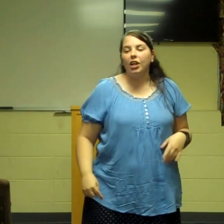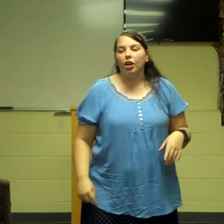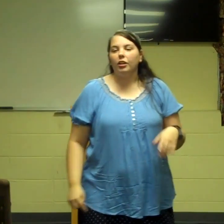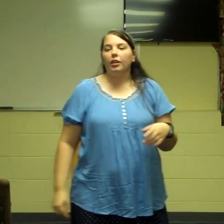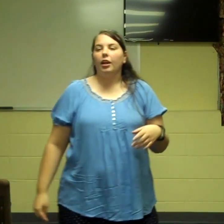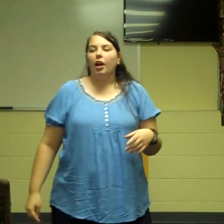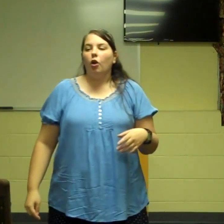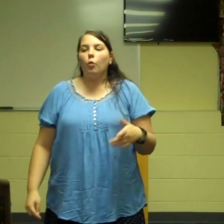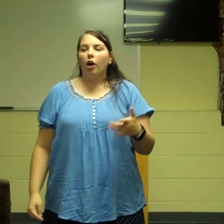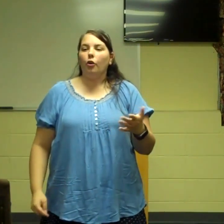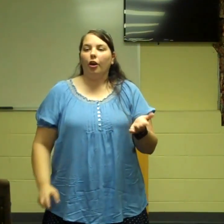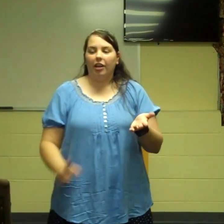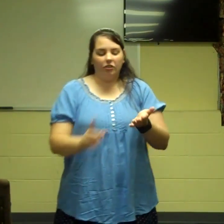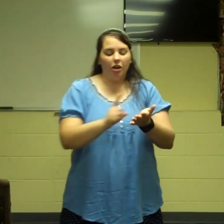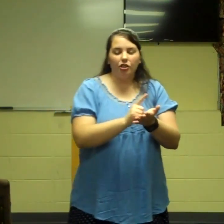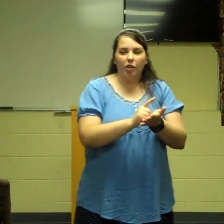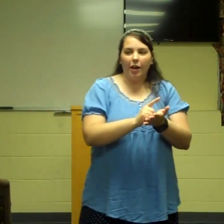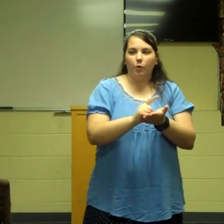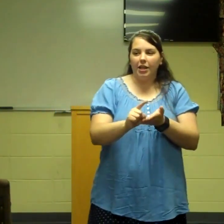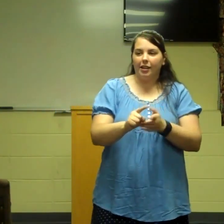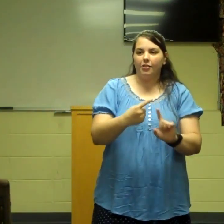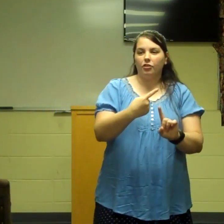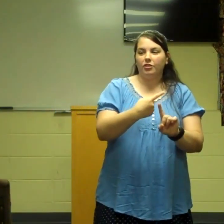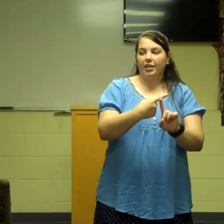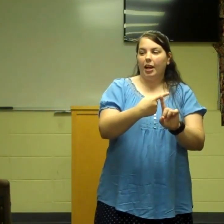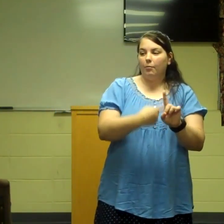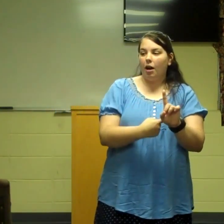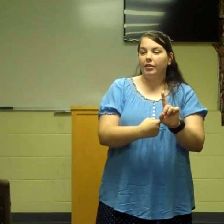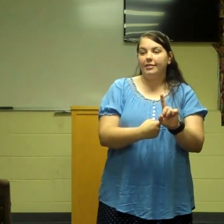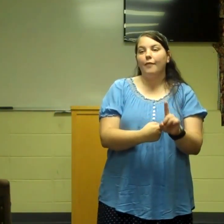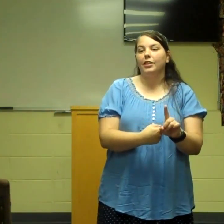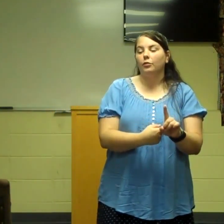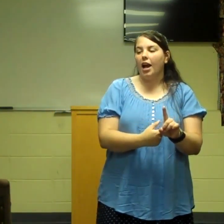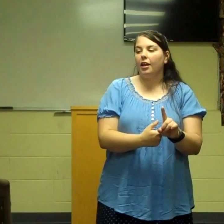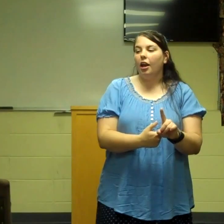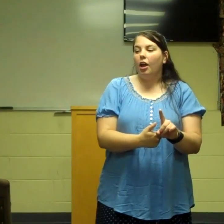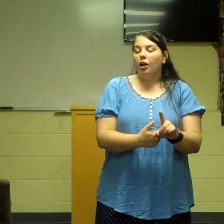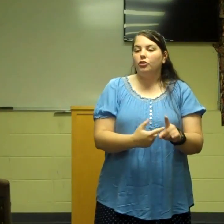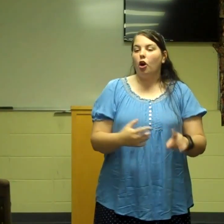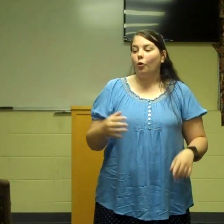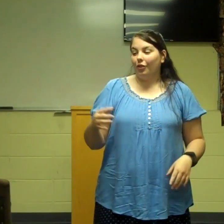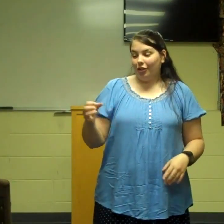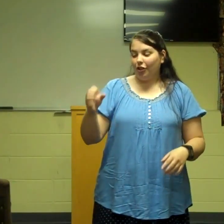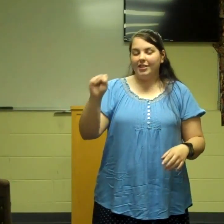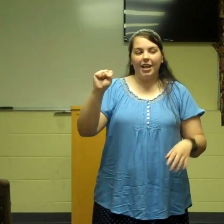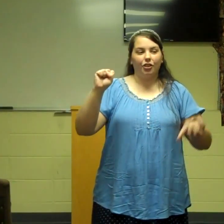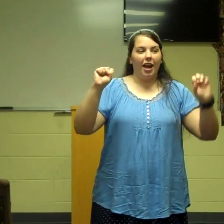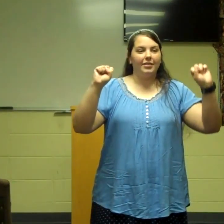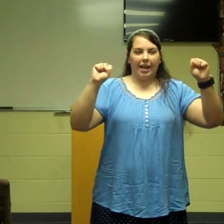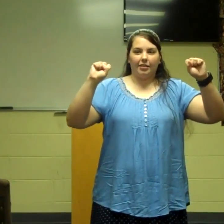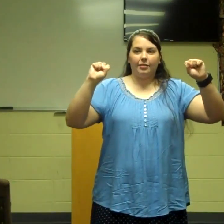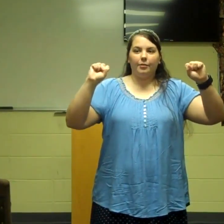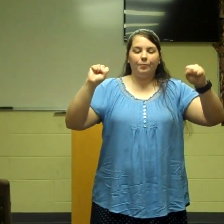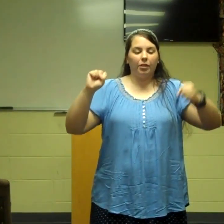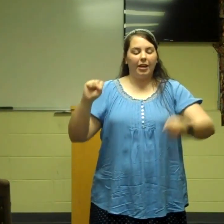year. Well, it's not just a week, it's not just a month, it's everything, right? So you're going to take your S hands, take